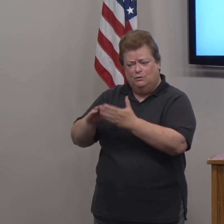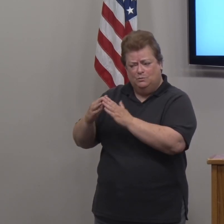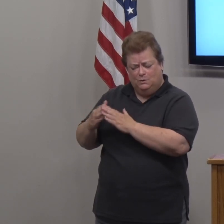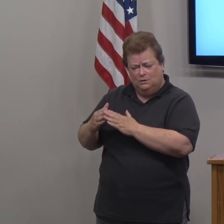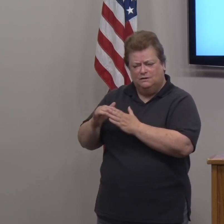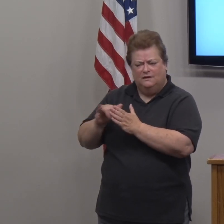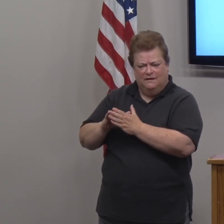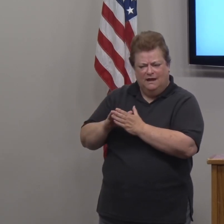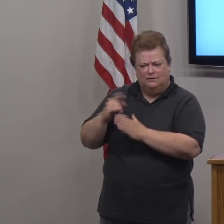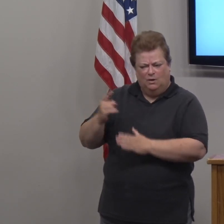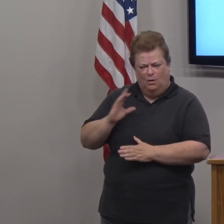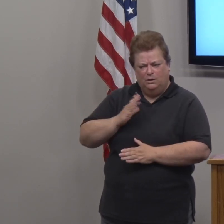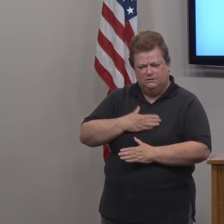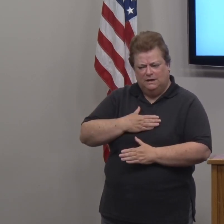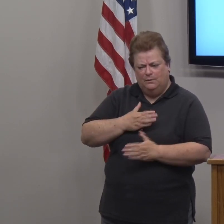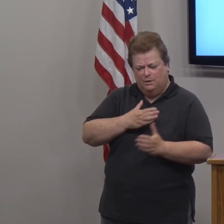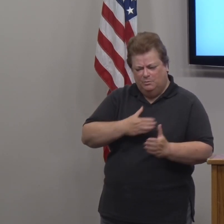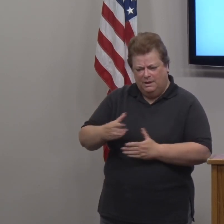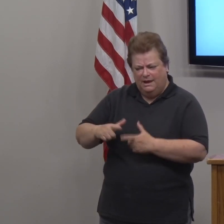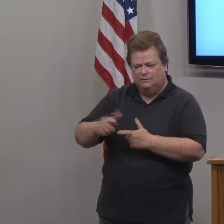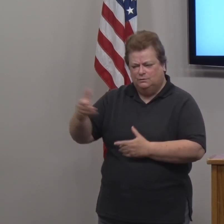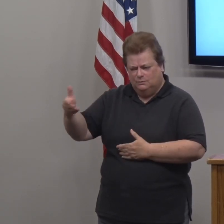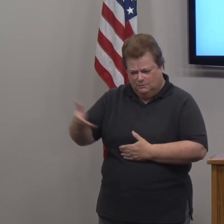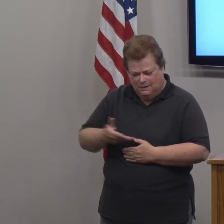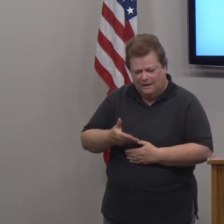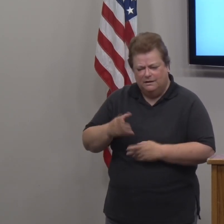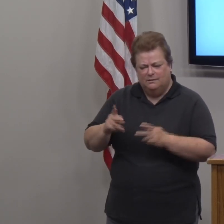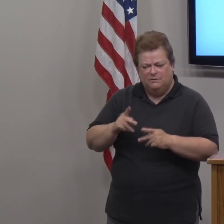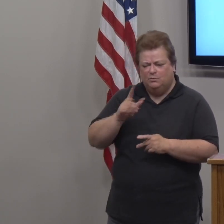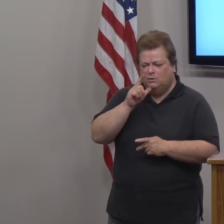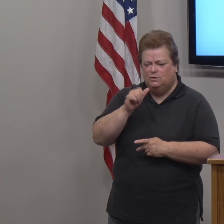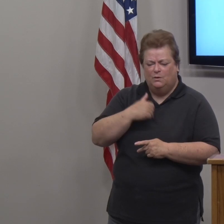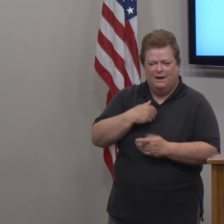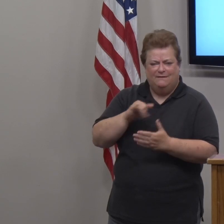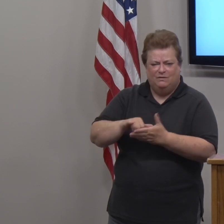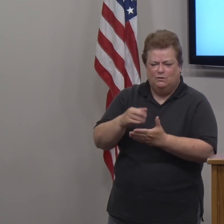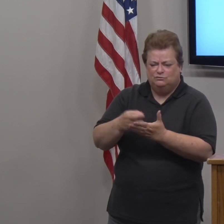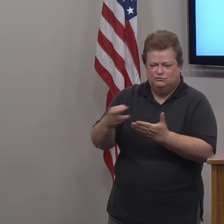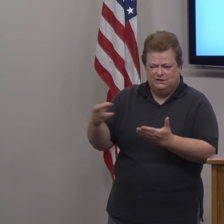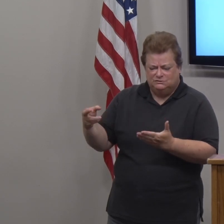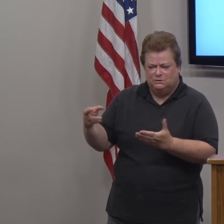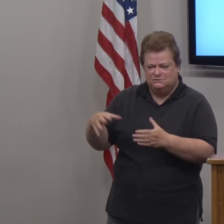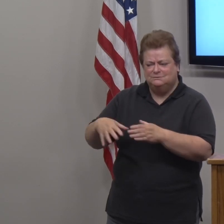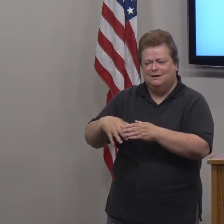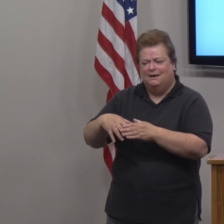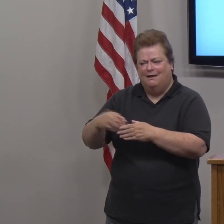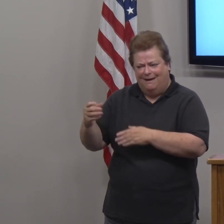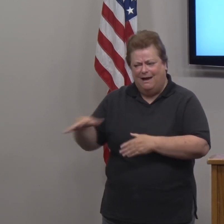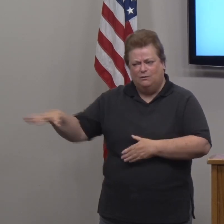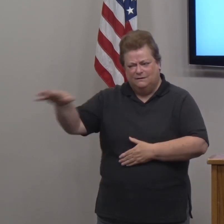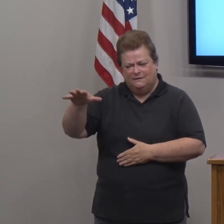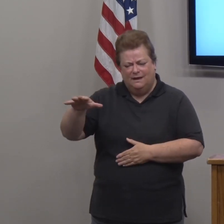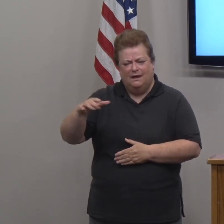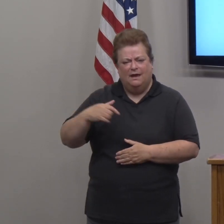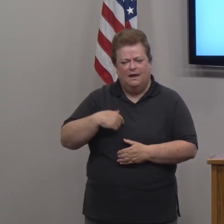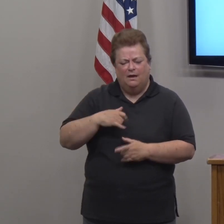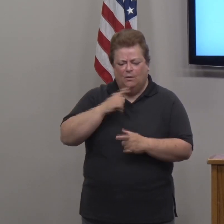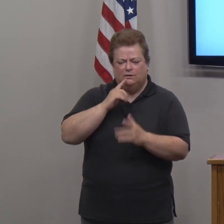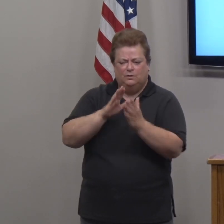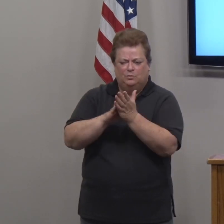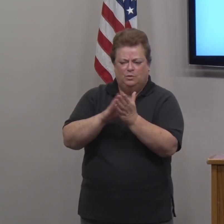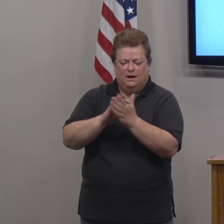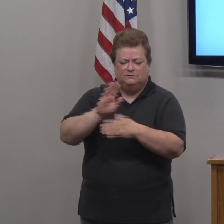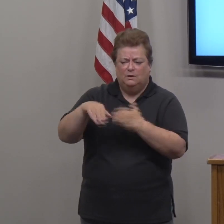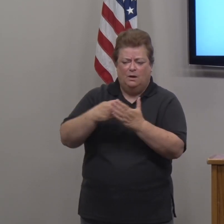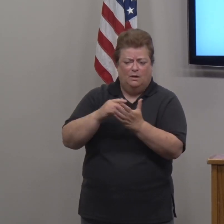to welcome those who may not have resources in their community and provide that kind of excellent care. And I just want to again praise all of our medical professionals.